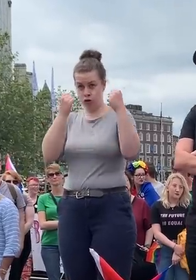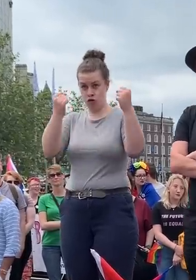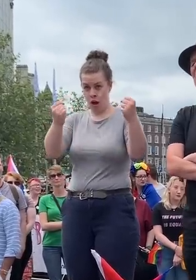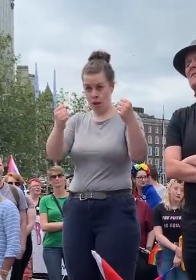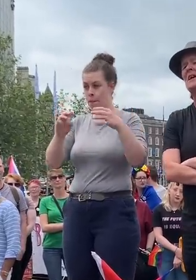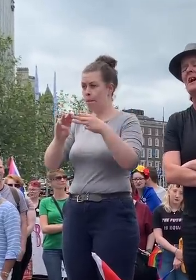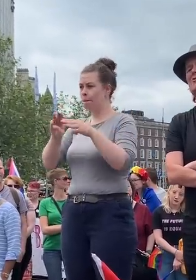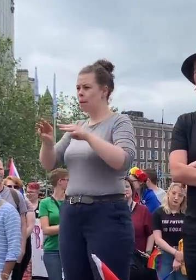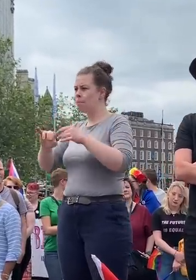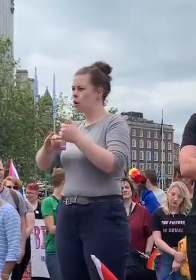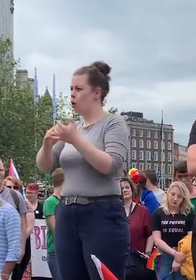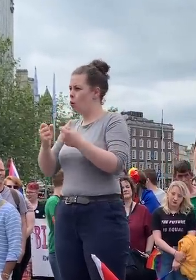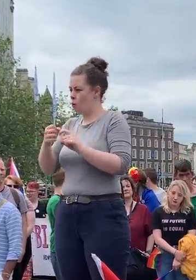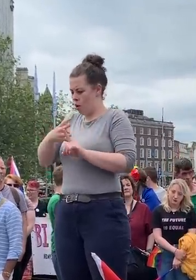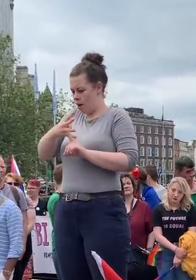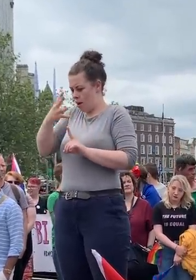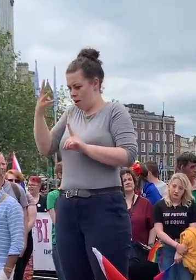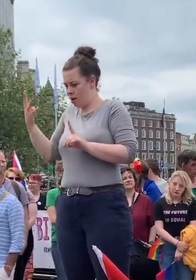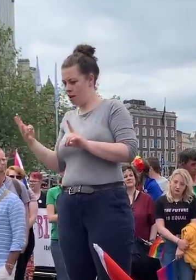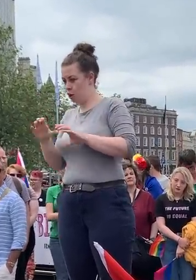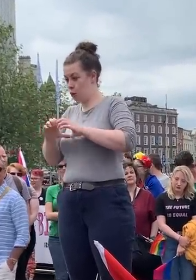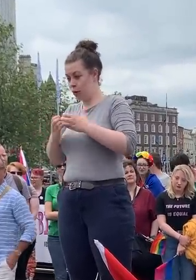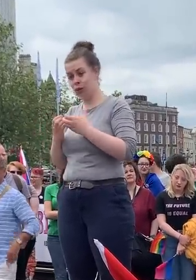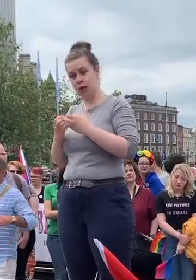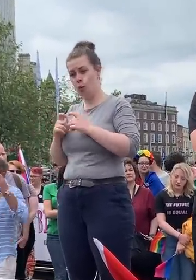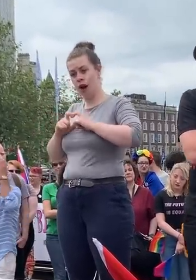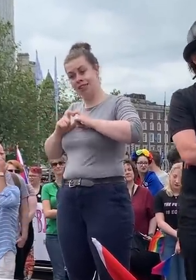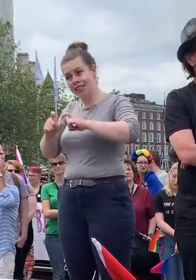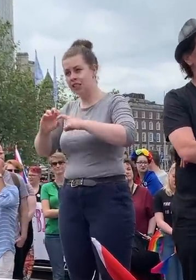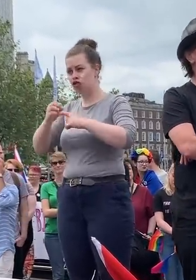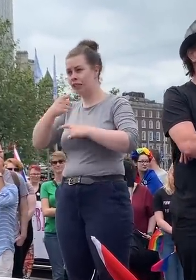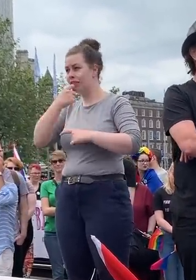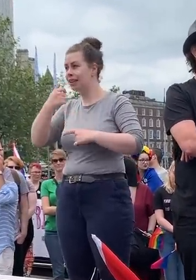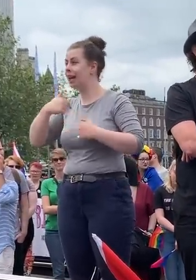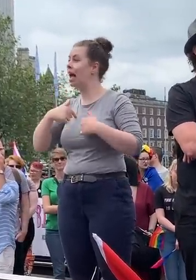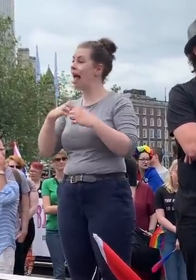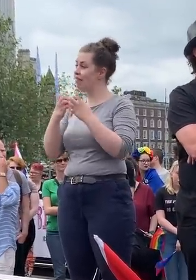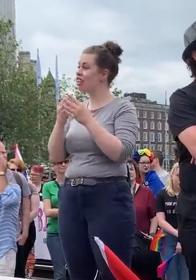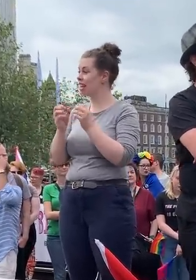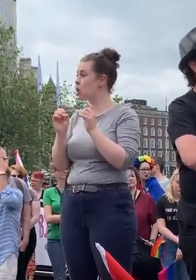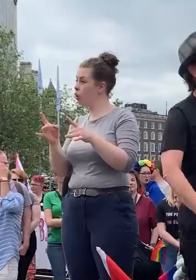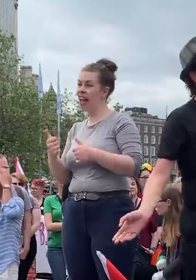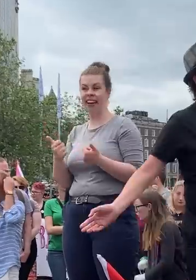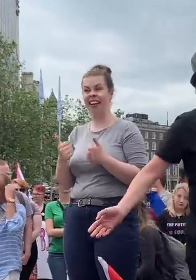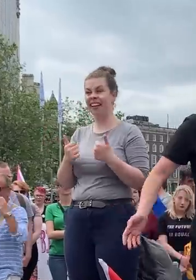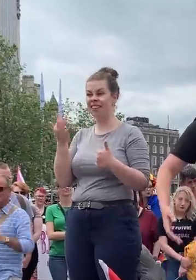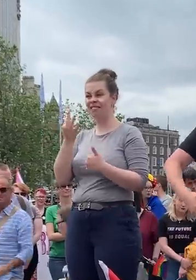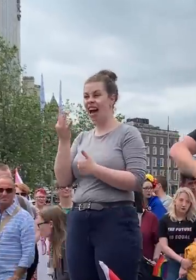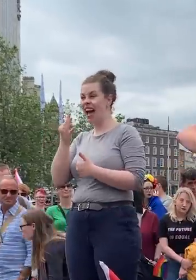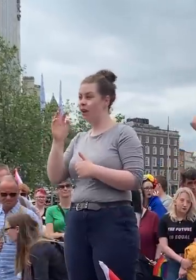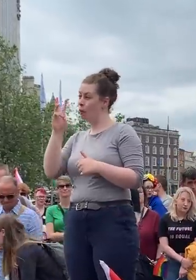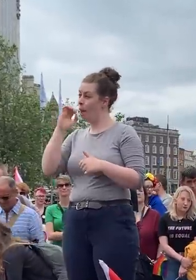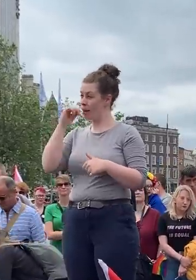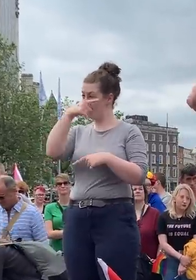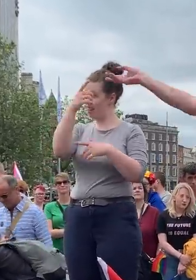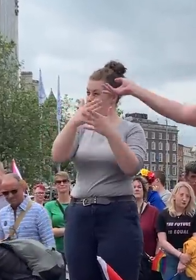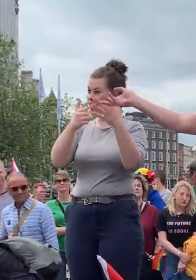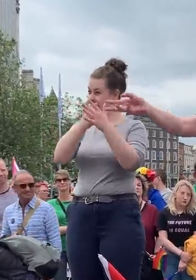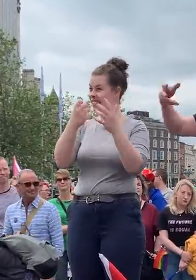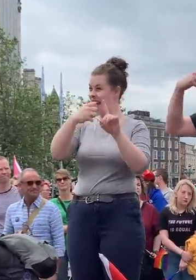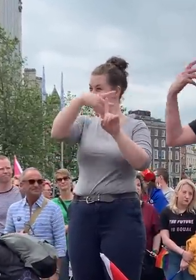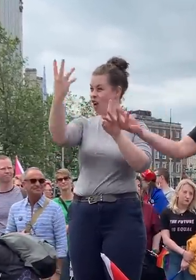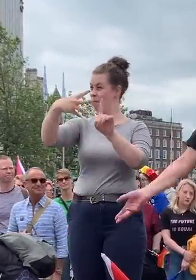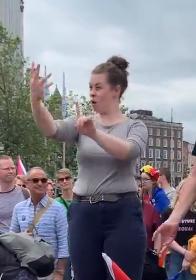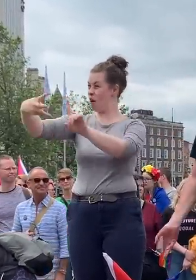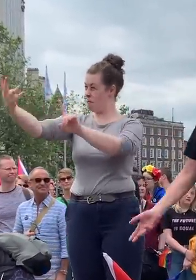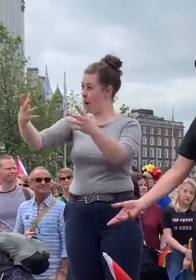are people within the LGBT community who are trying to tell us that everything is all right because a bunch of corporations put rainbow